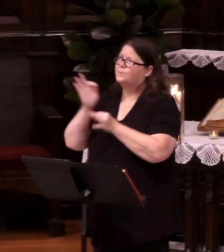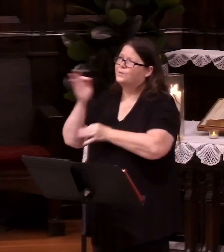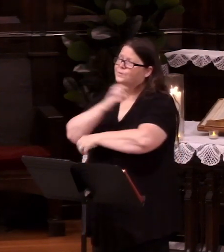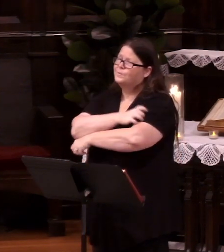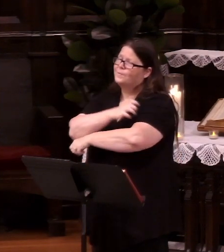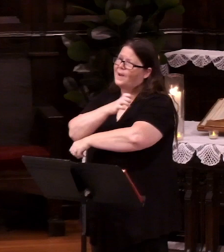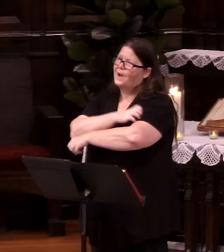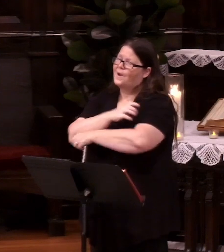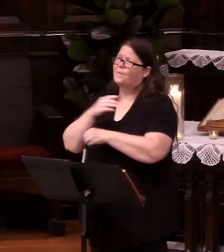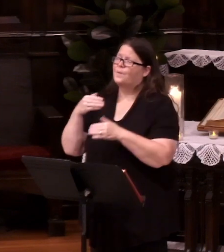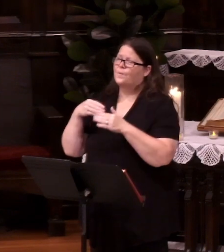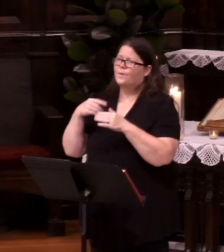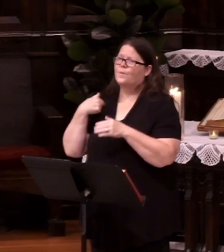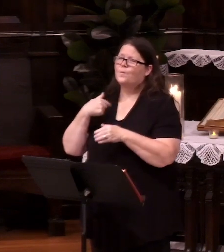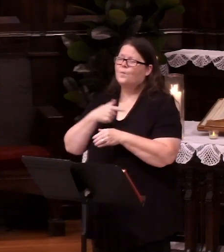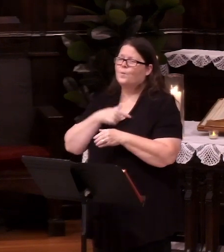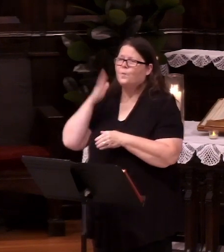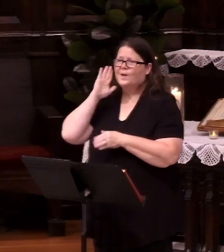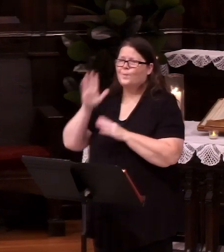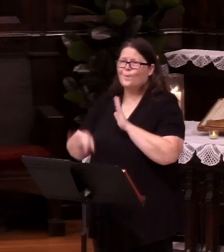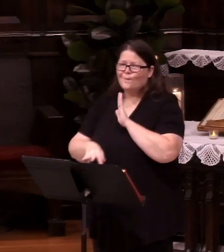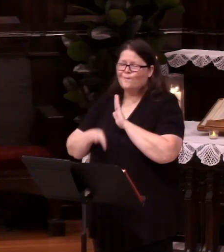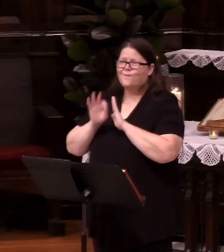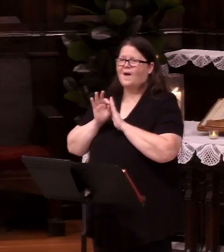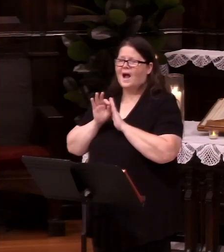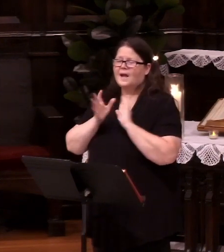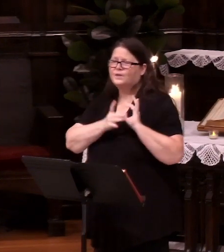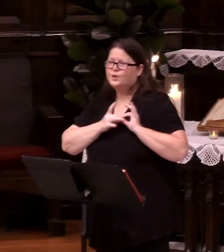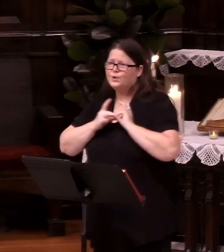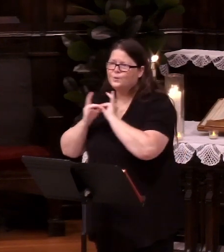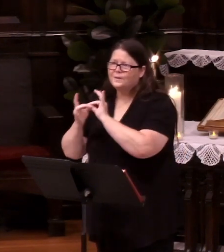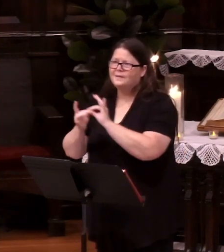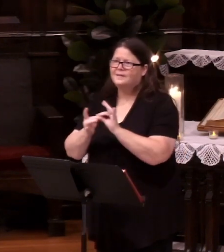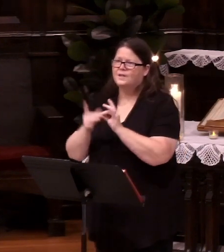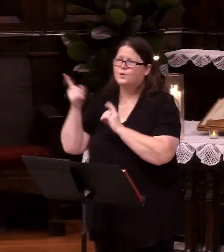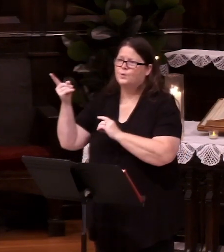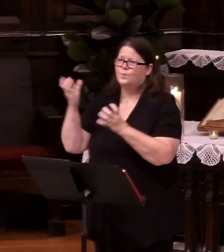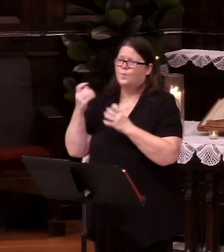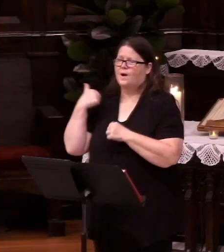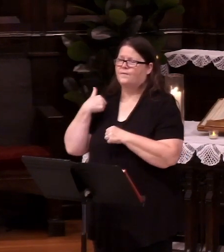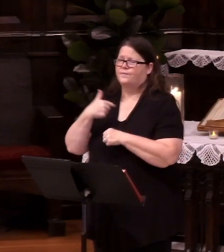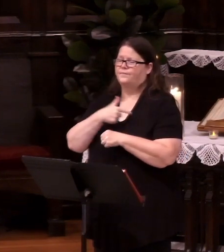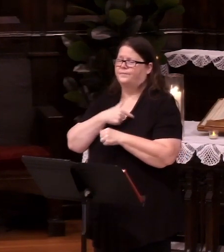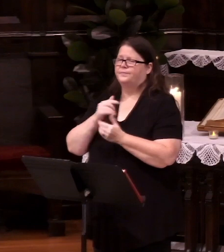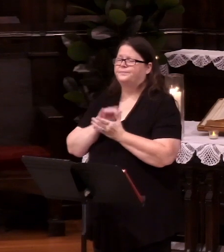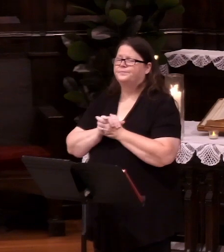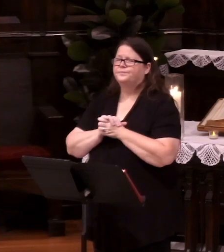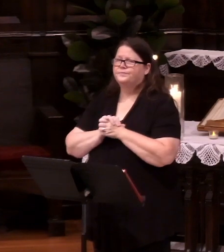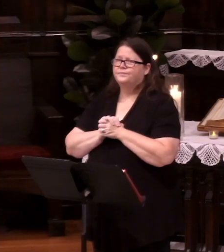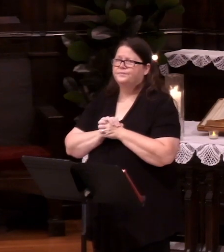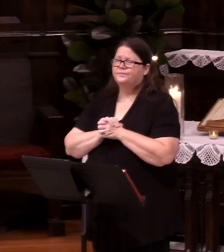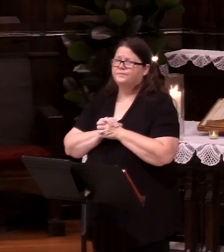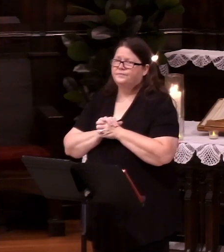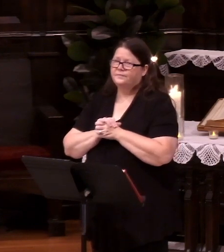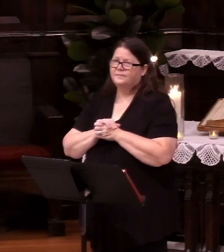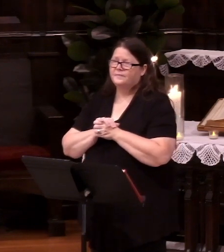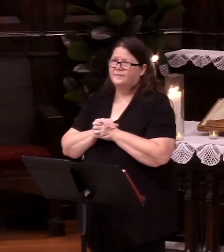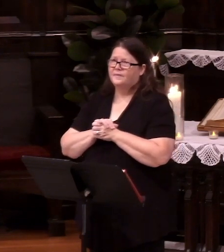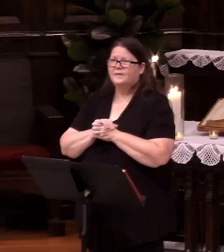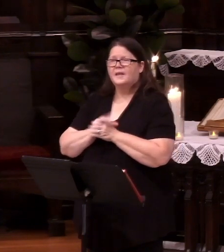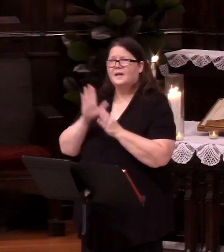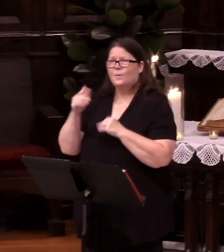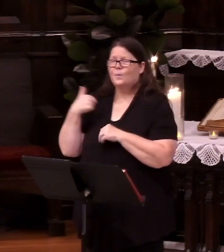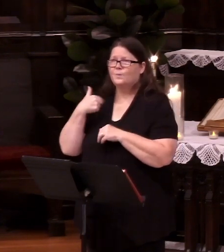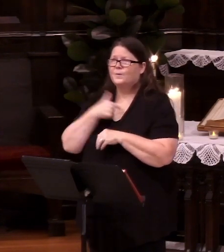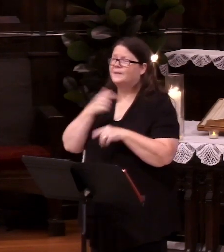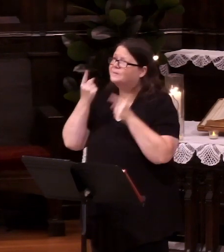find the oneness that you have intended for us. God, may we see in your oneness our need